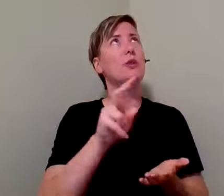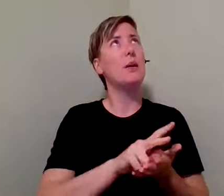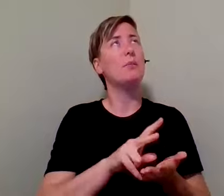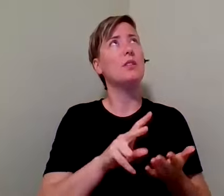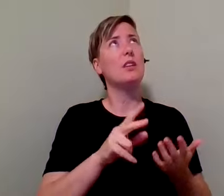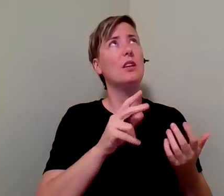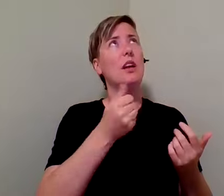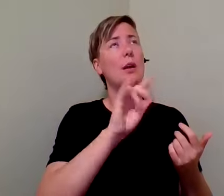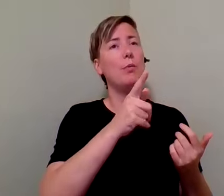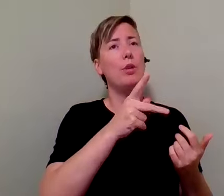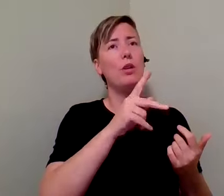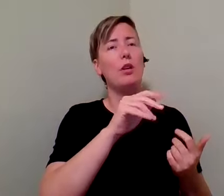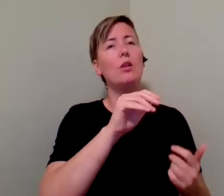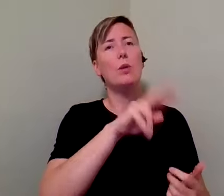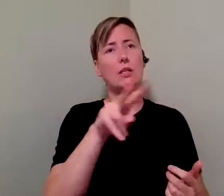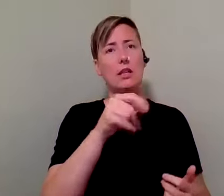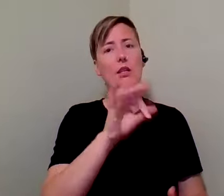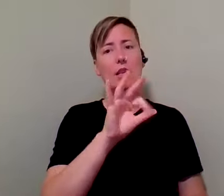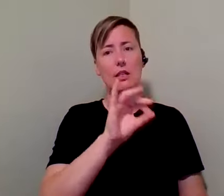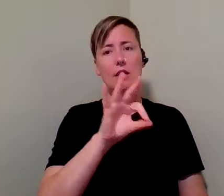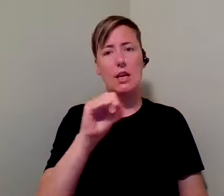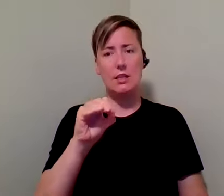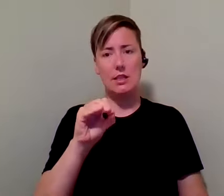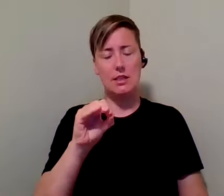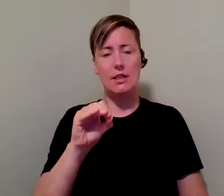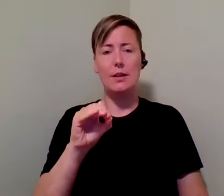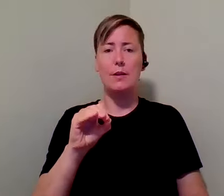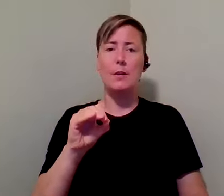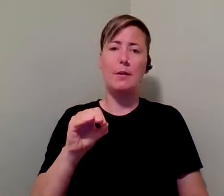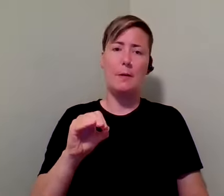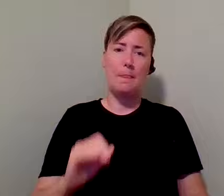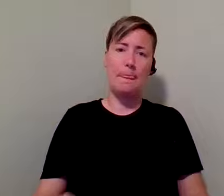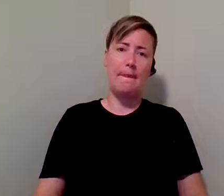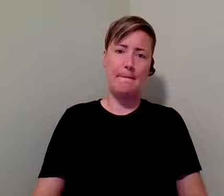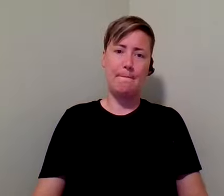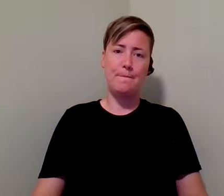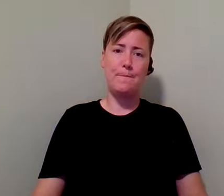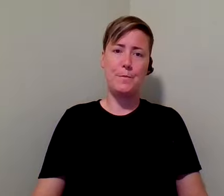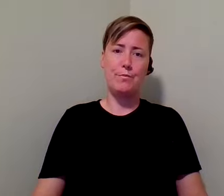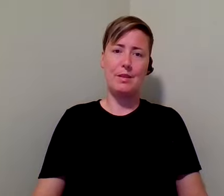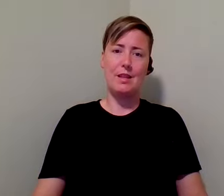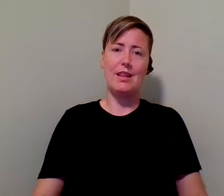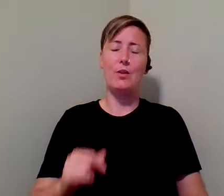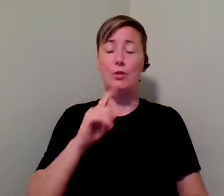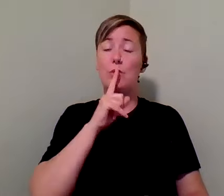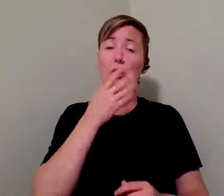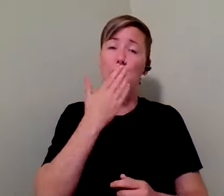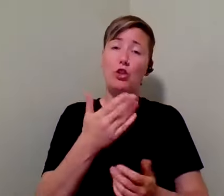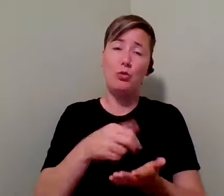April, 1990. And it was really, it wasn't a good relapse. It was a good last